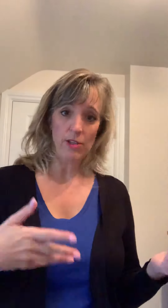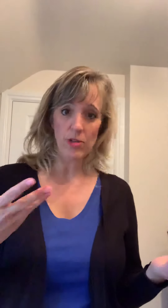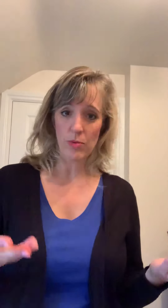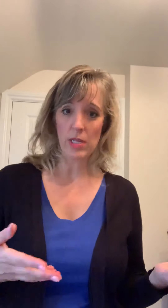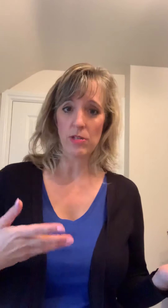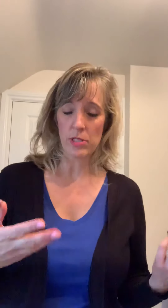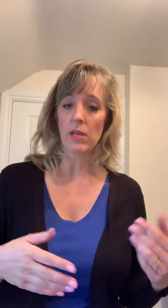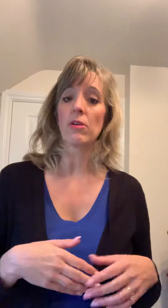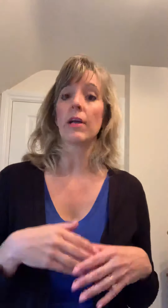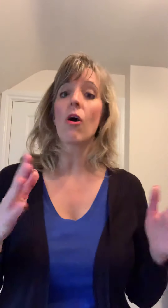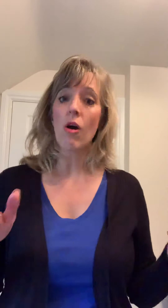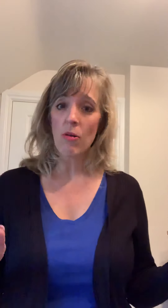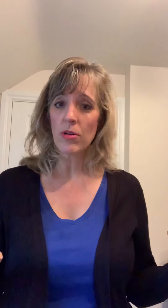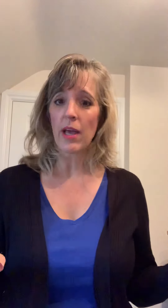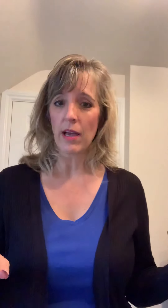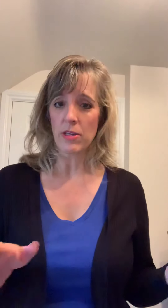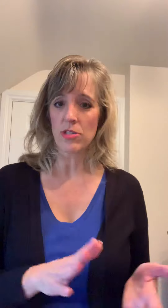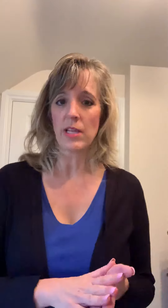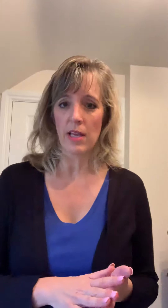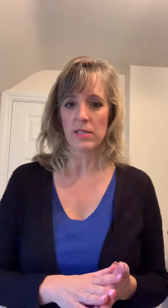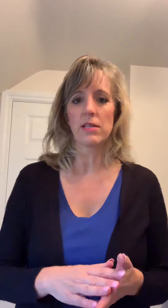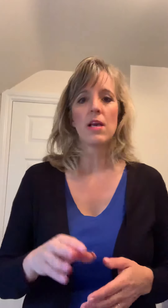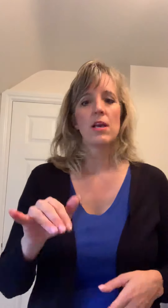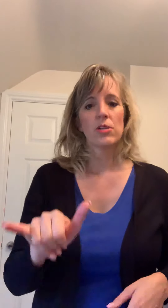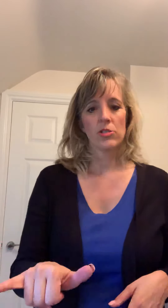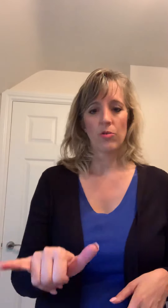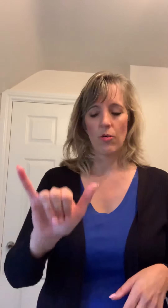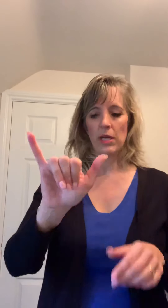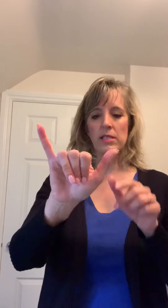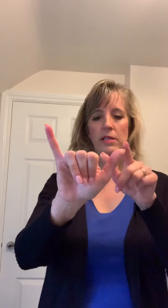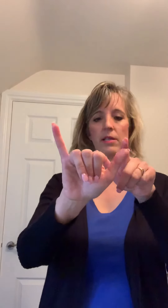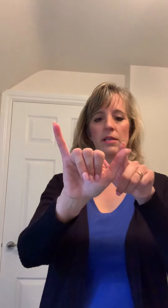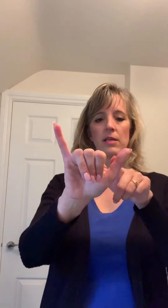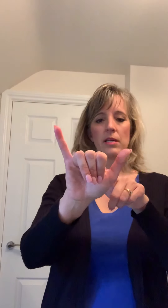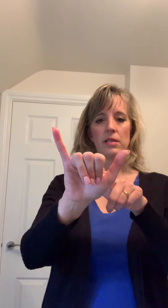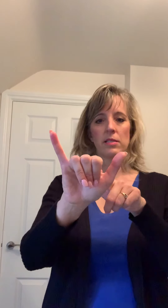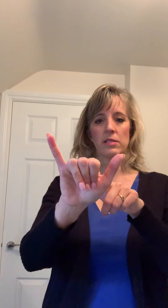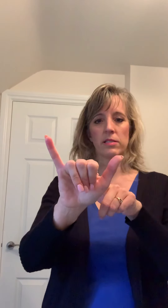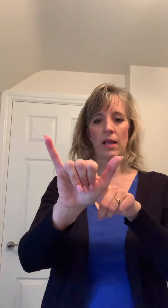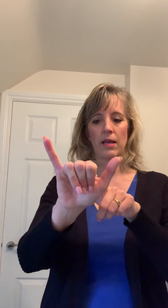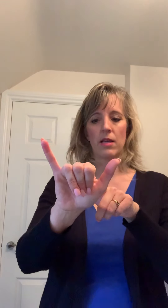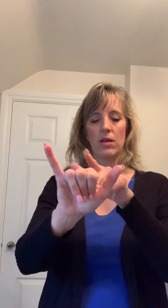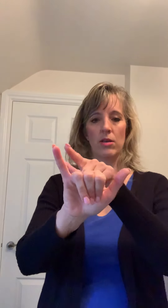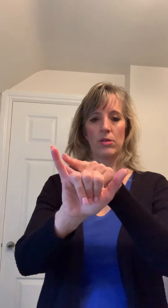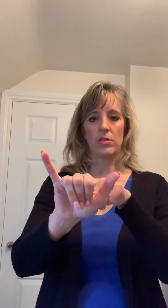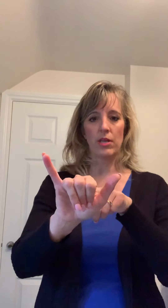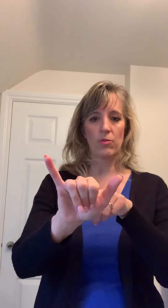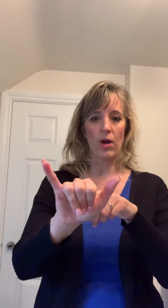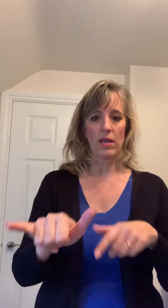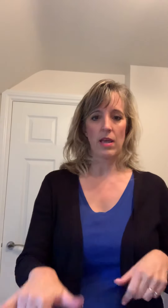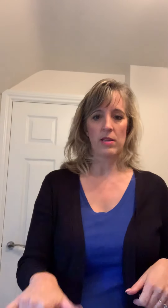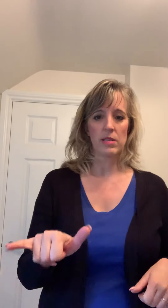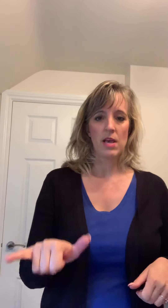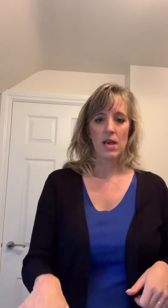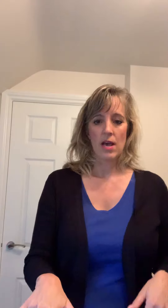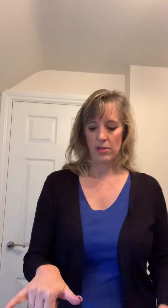you and you say, you're like, oh, okay, I understand. So, oh, I see is like, you take your right hand and you